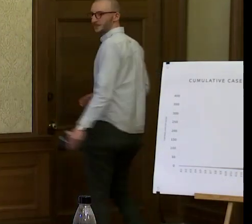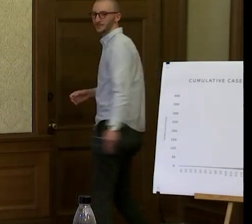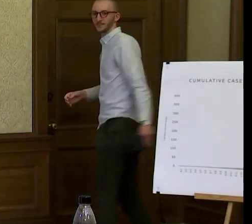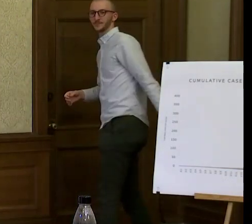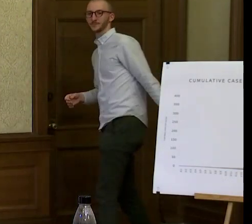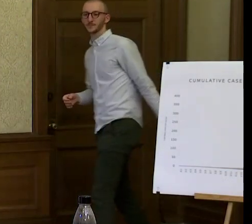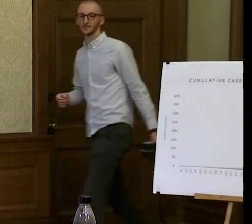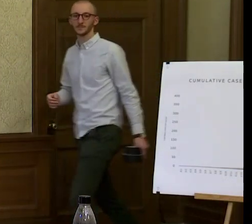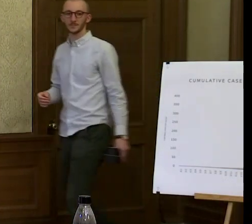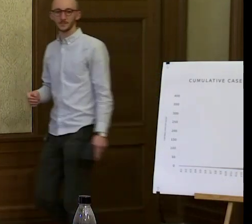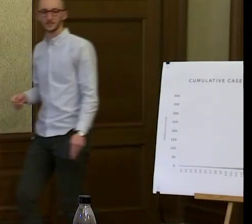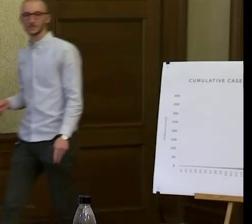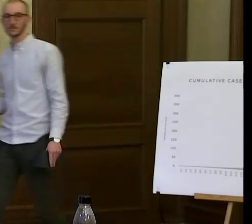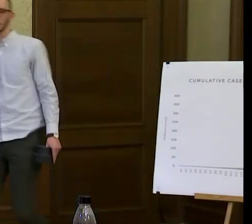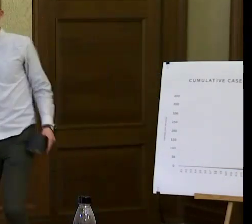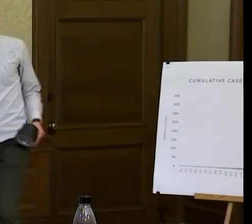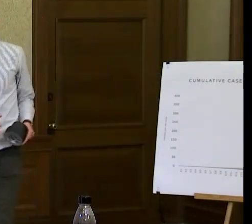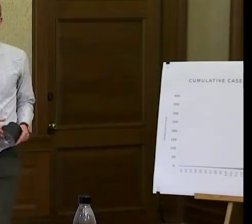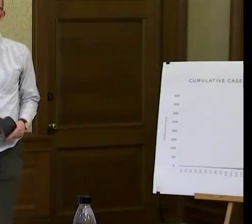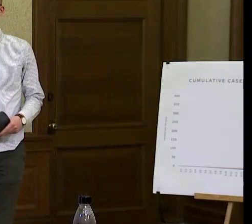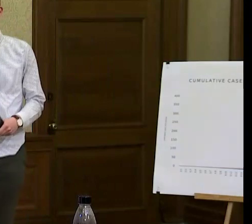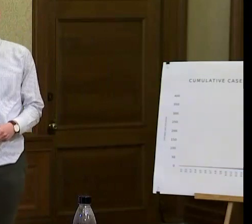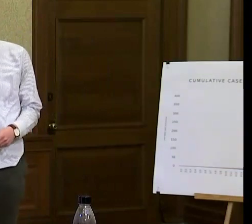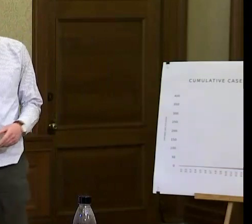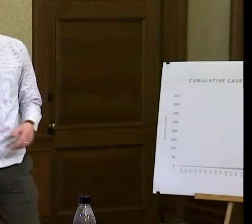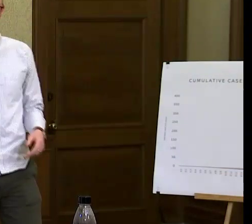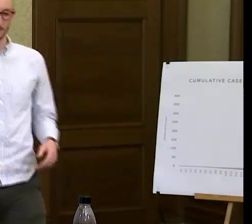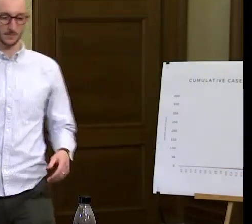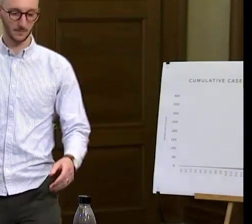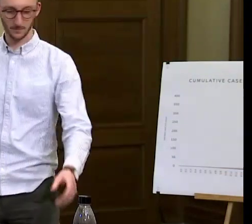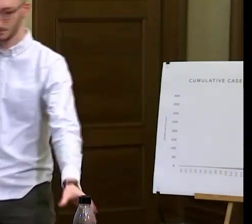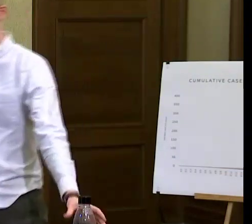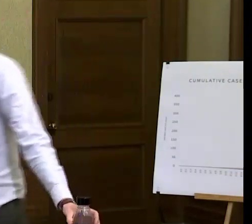Hi everyone, we're about 2 minutes out.